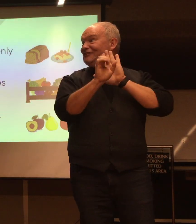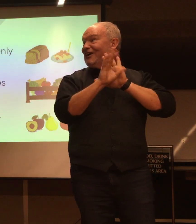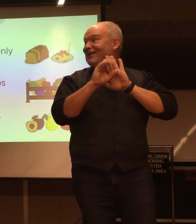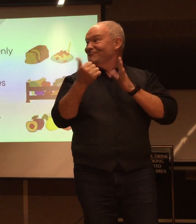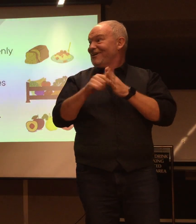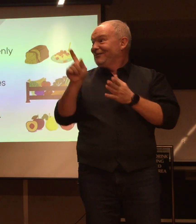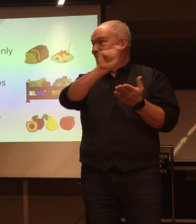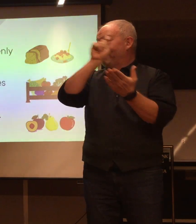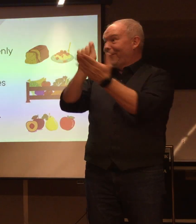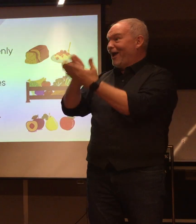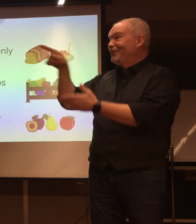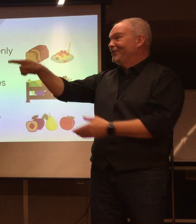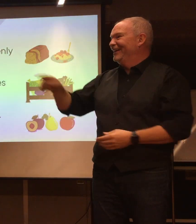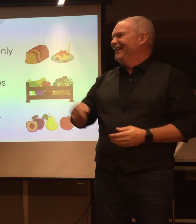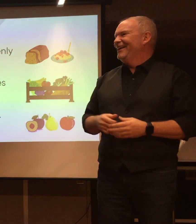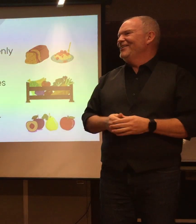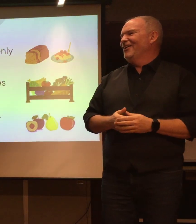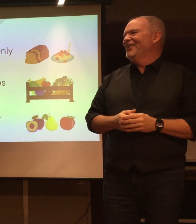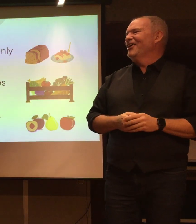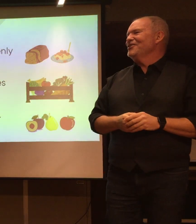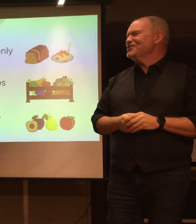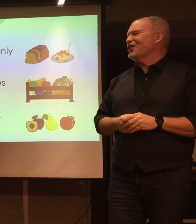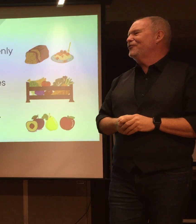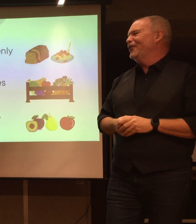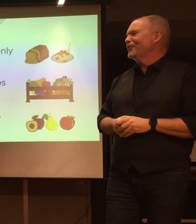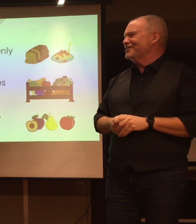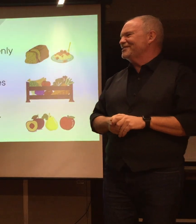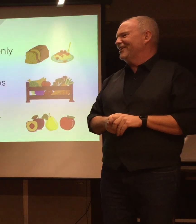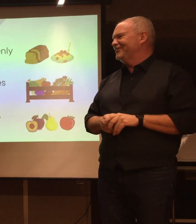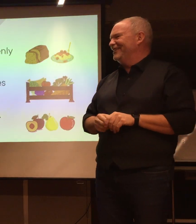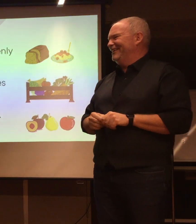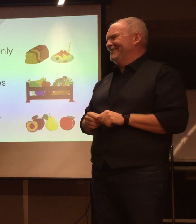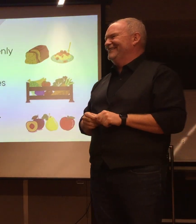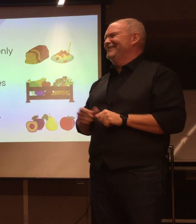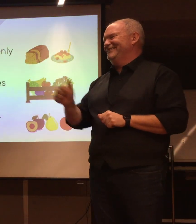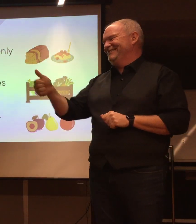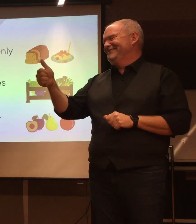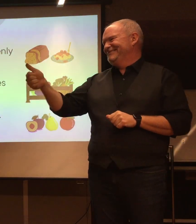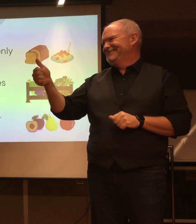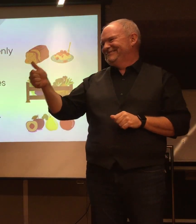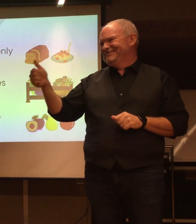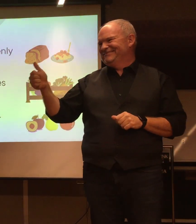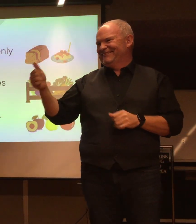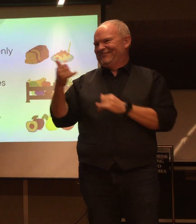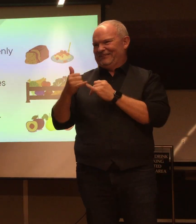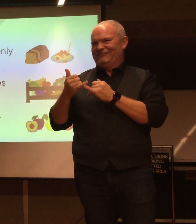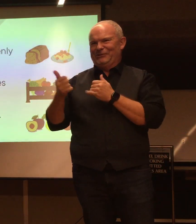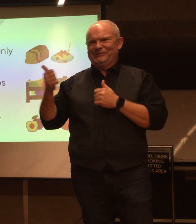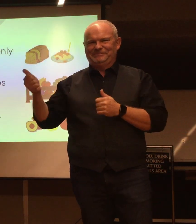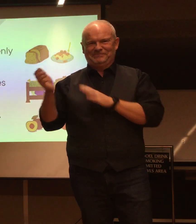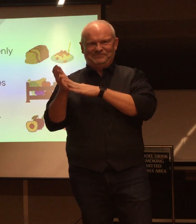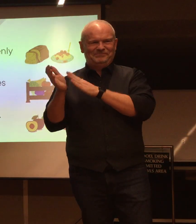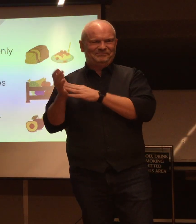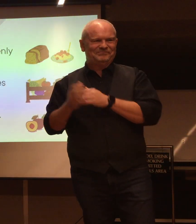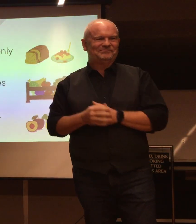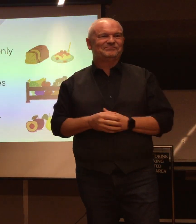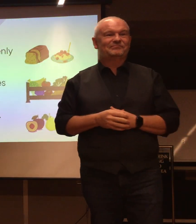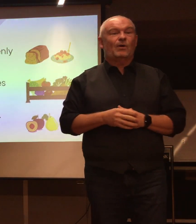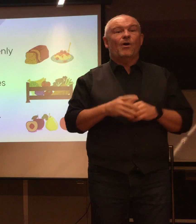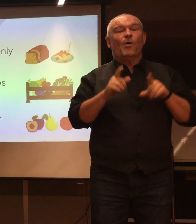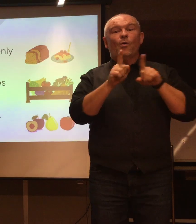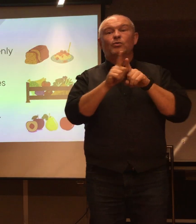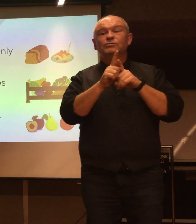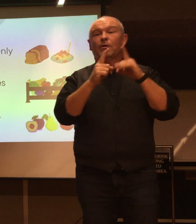something. Yeah. No. I just go for healthy stuff. It's good. It's good. Very, very good.